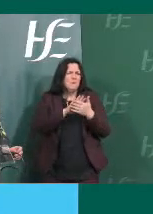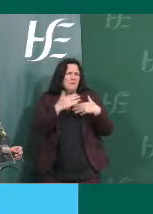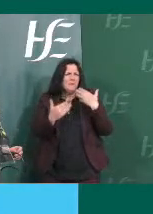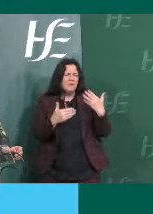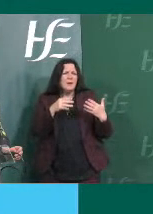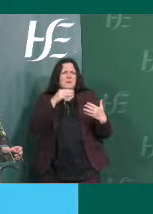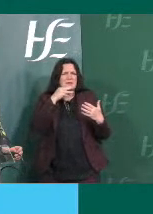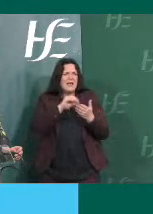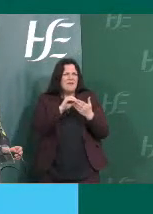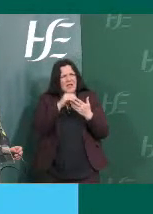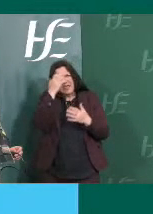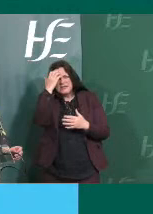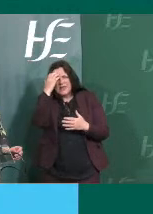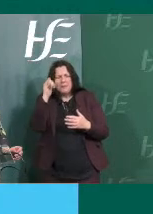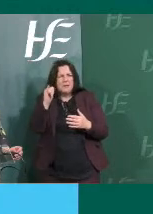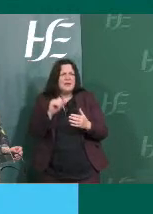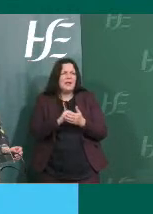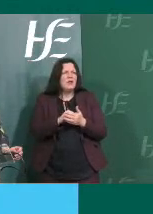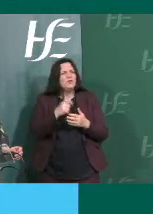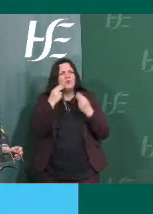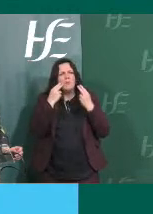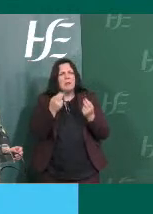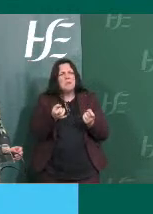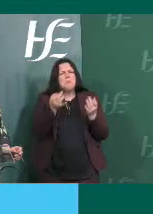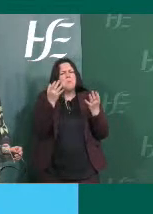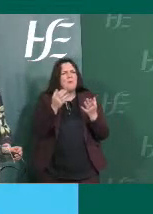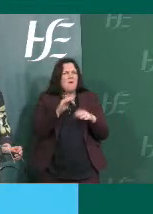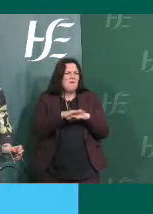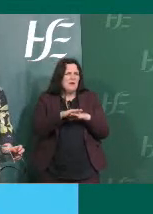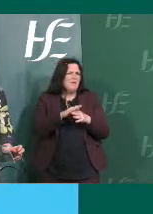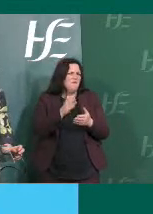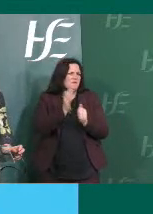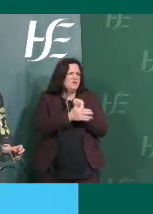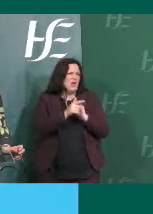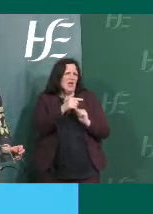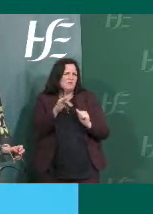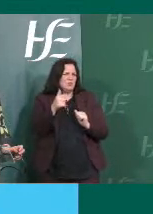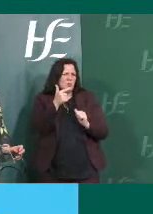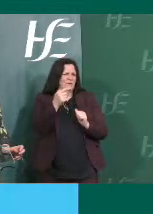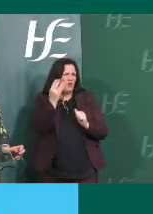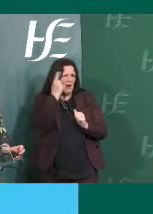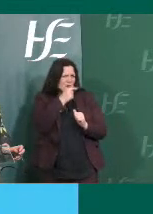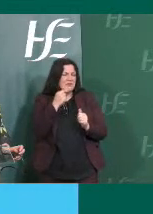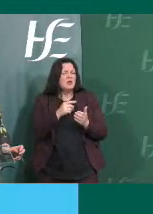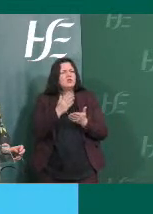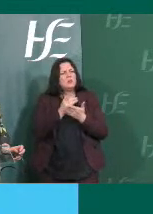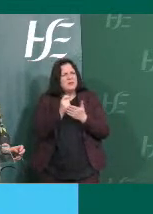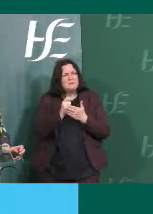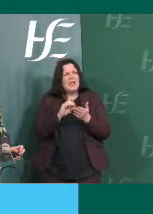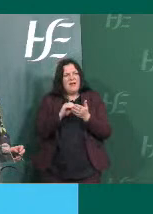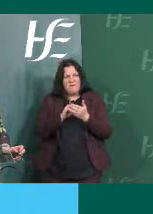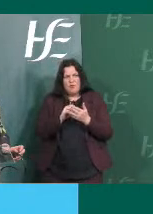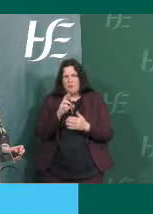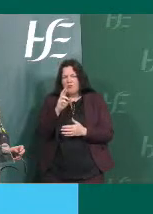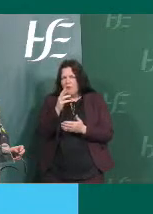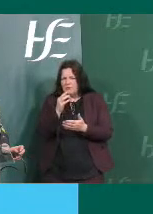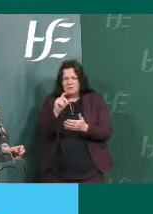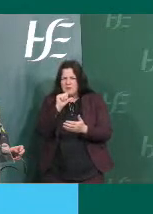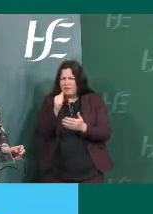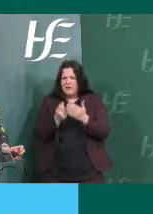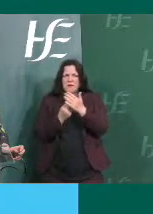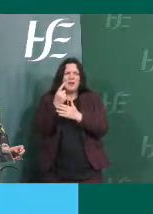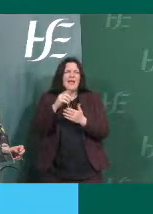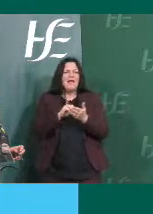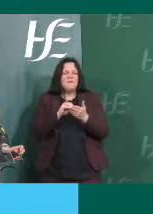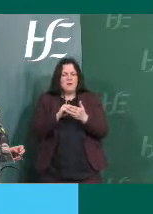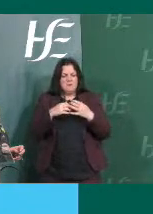48 hours. There are very rare side effects of these mRNA vaccines, which are these inflammatory heart conditions, myocarditis